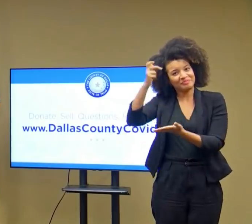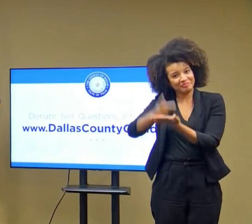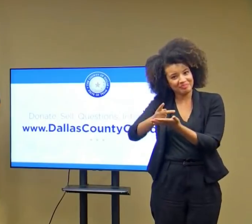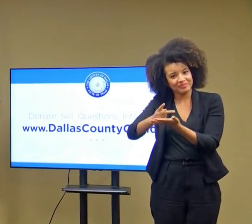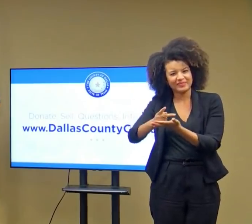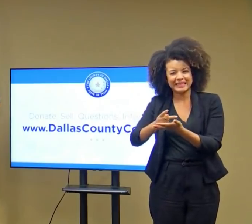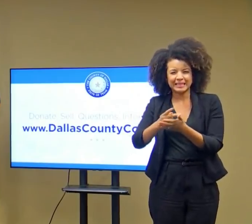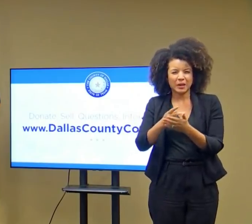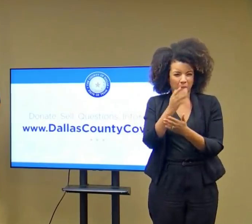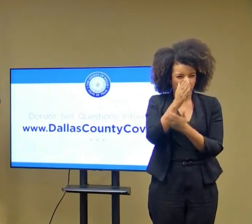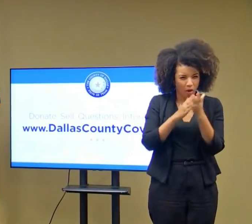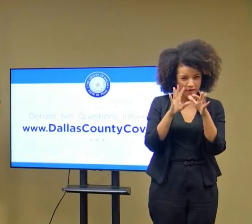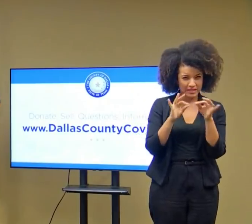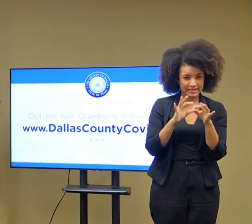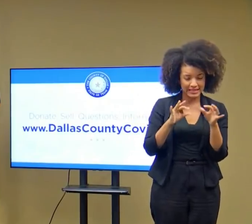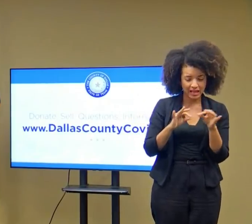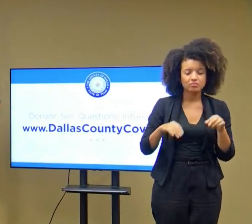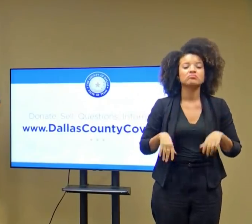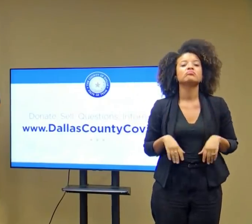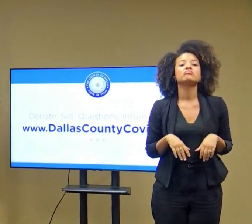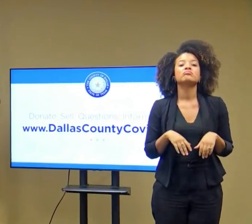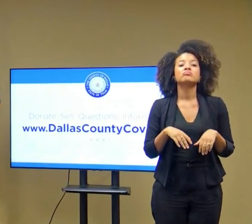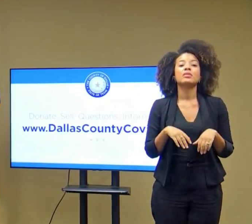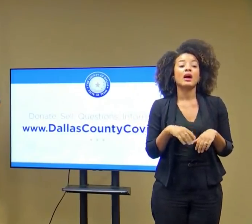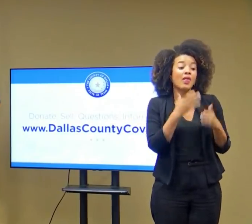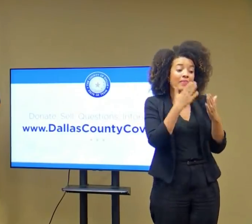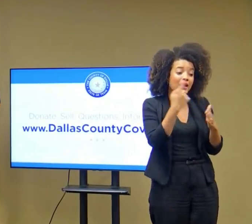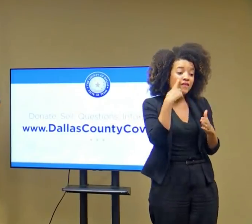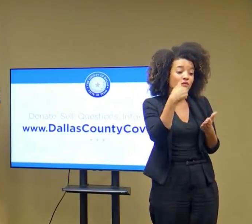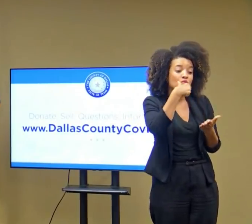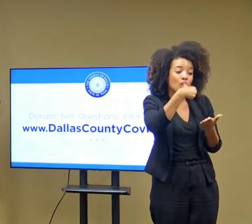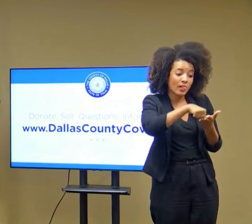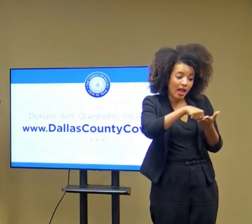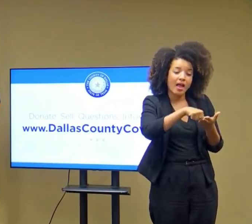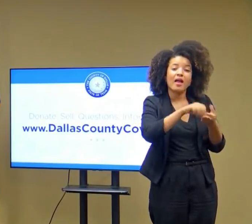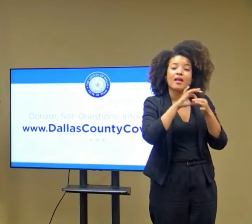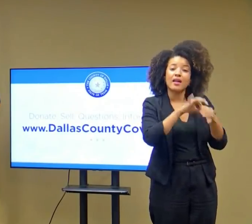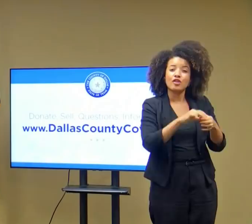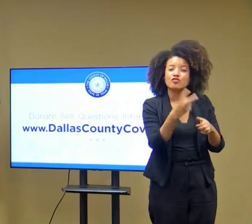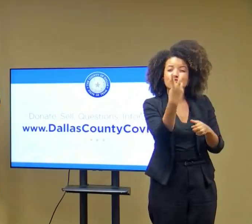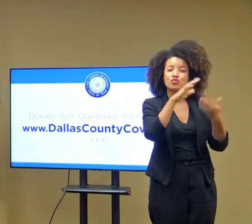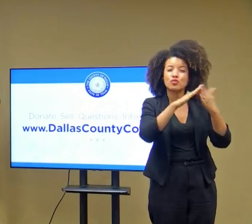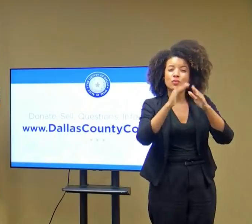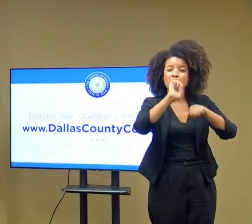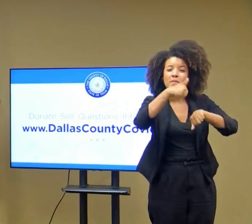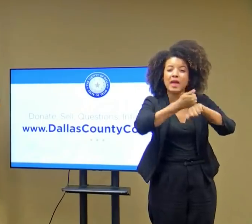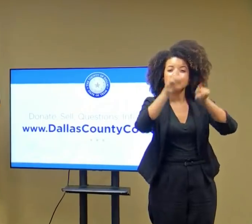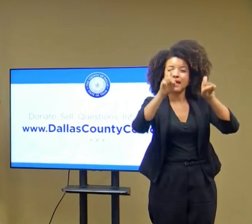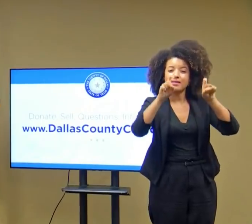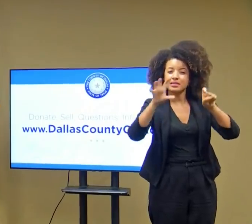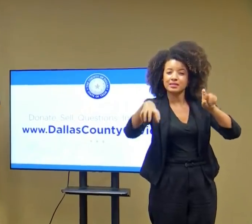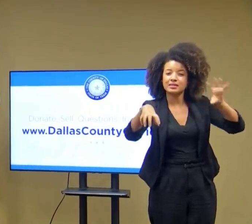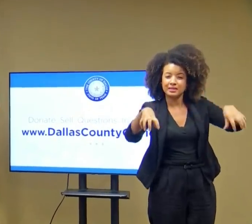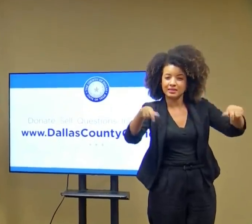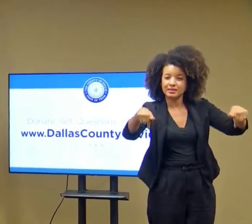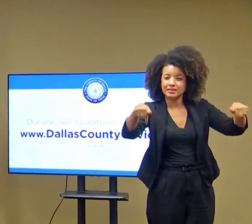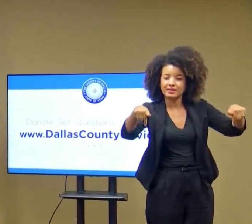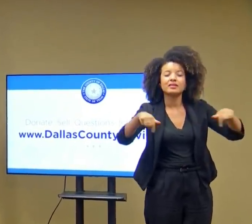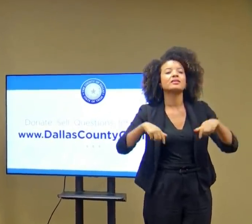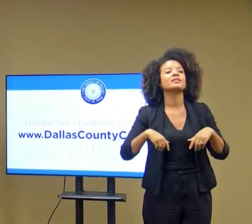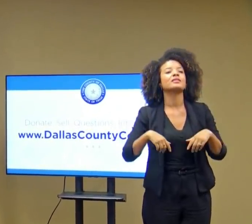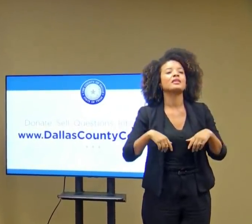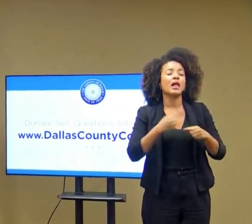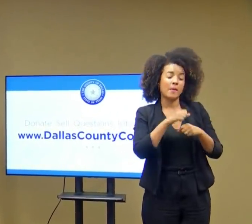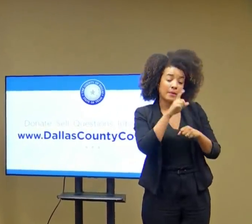pertinent part, Mr. Jenkins, thank you for your letter regarding the 2 community-based testing sites in Dallas. Let me assure you that